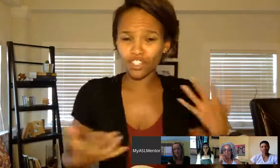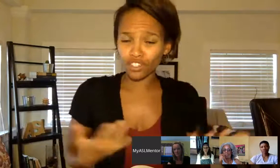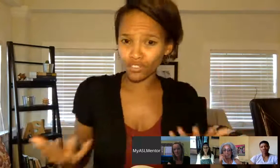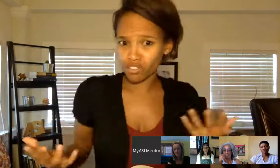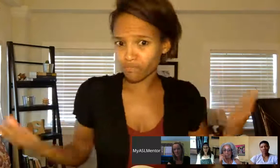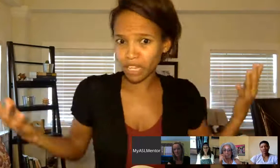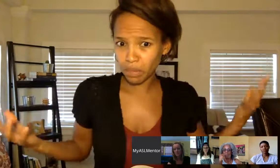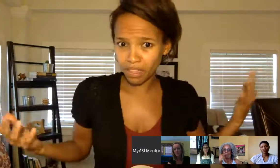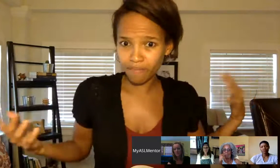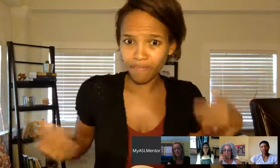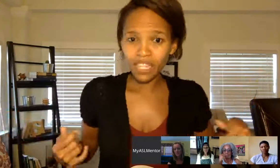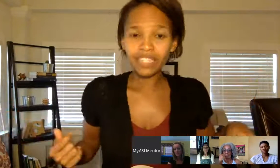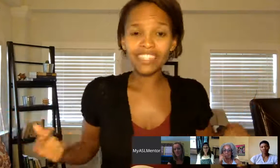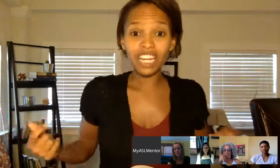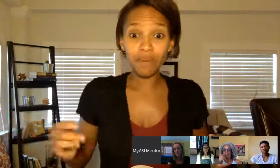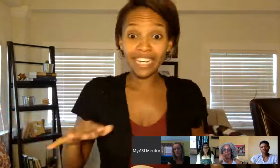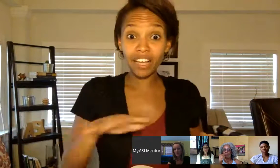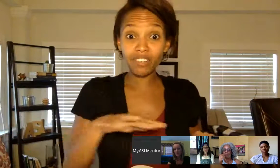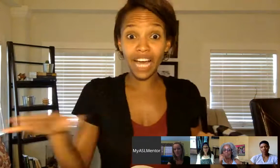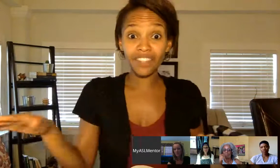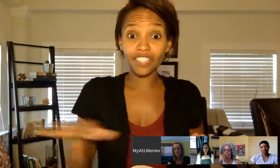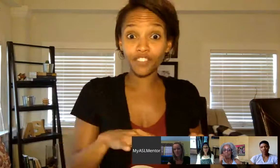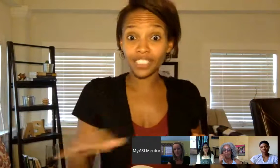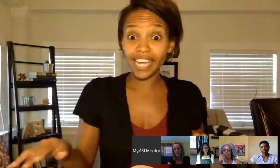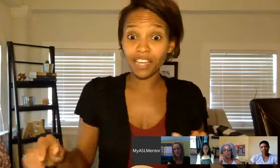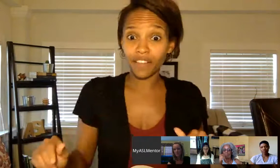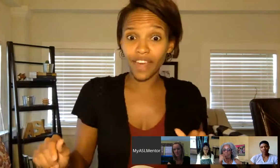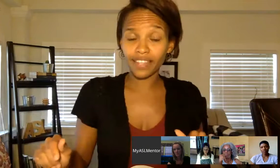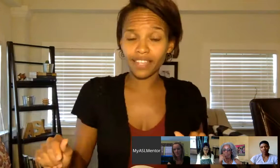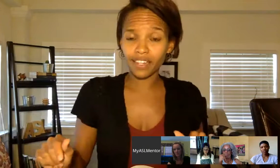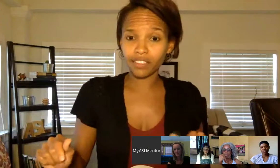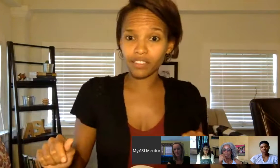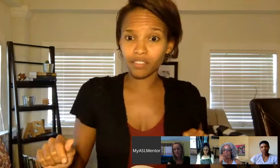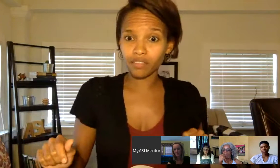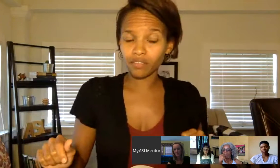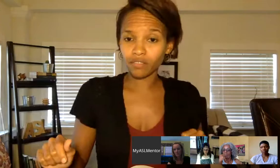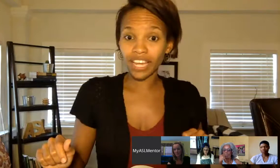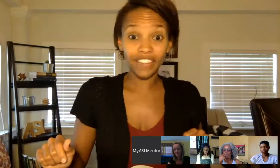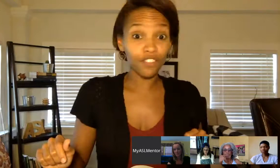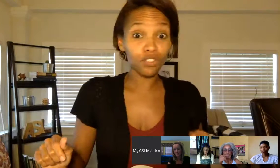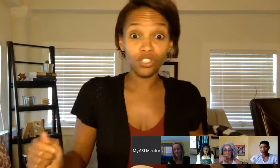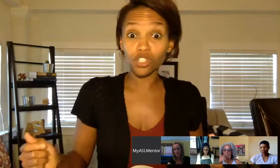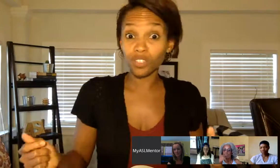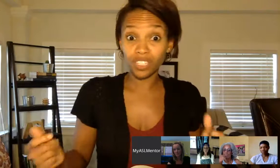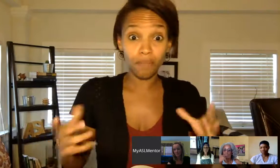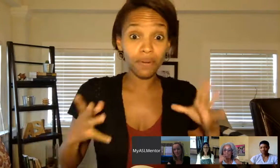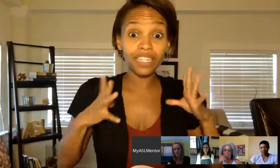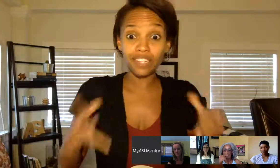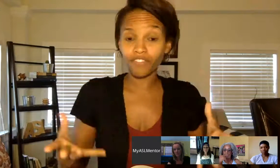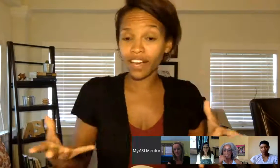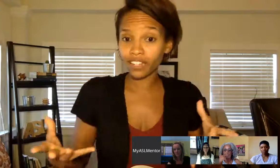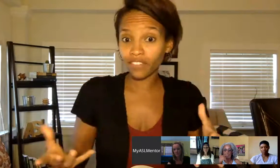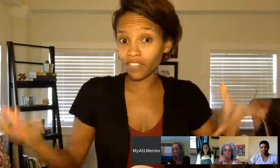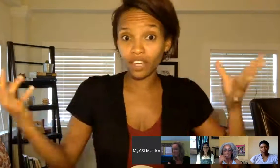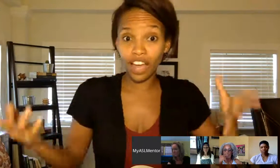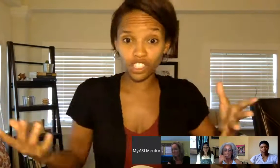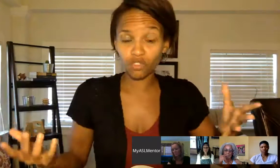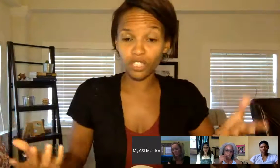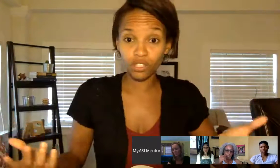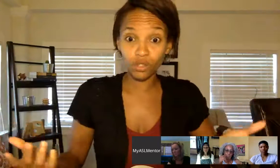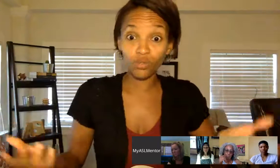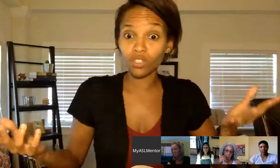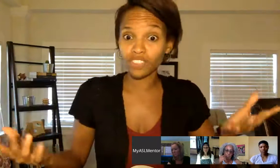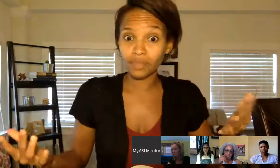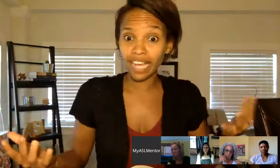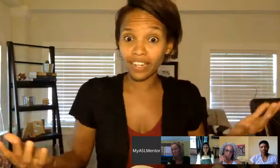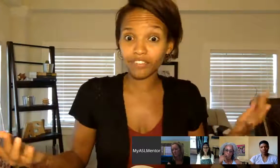at first, maybe. Does anybody else have a different take on that sentence? And if you do, it's completely fine, even though it actually would